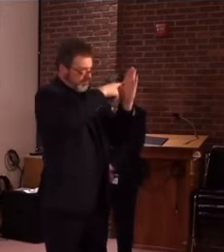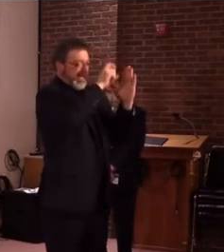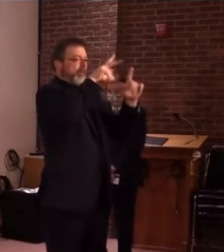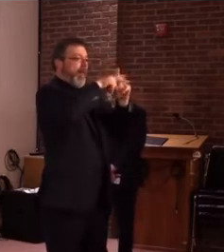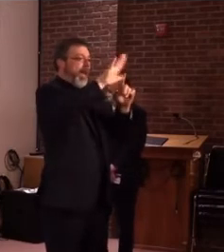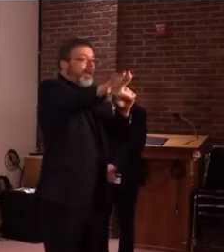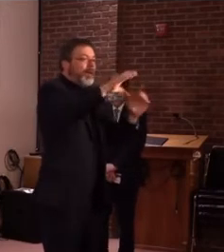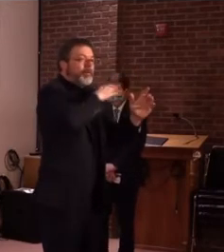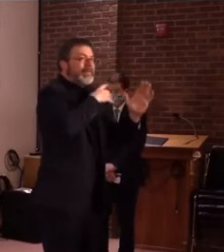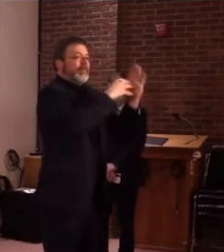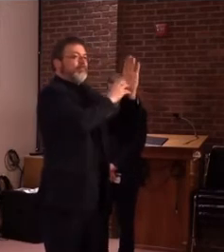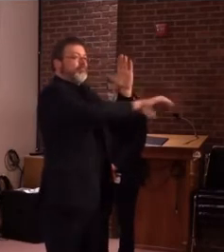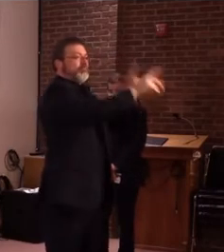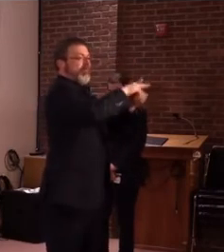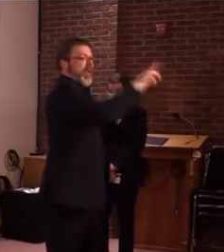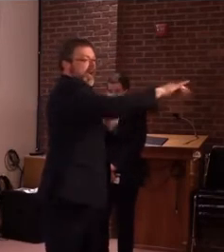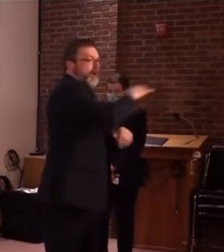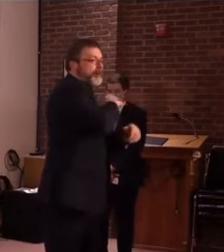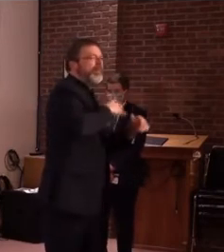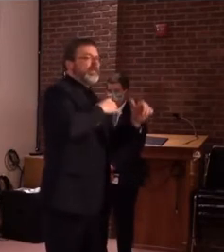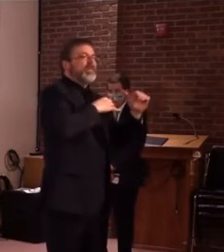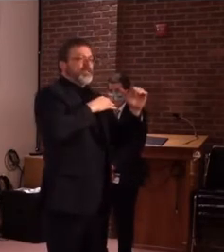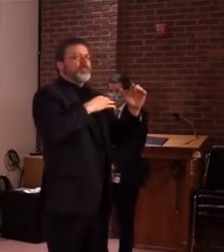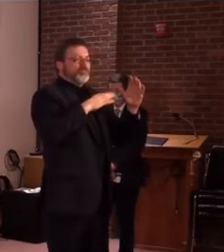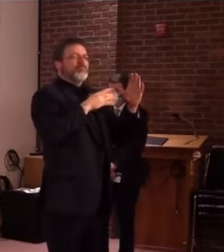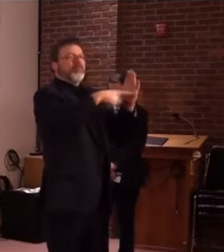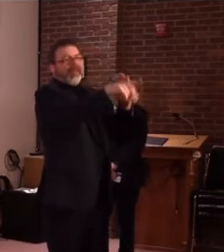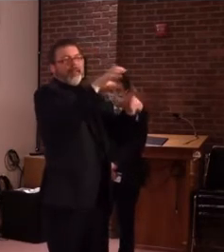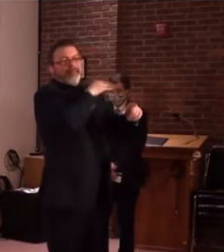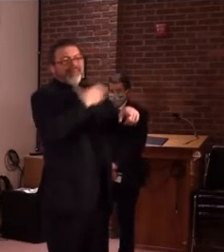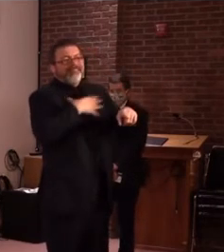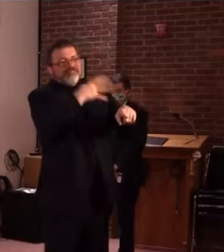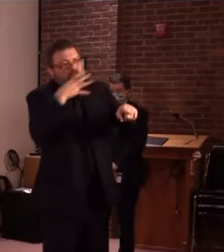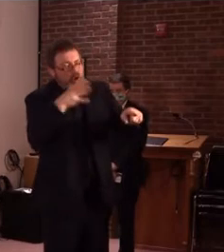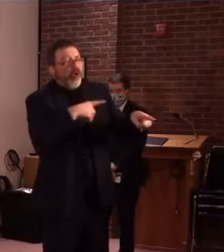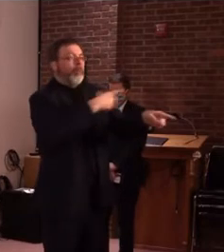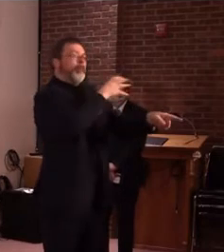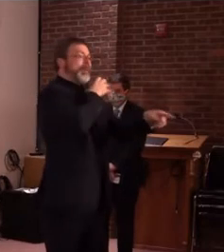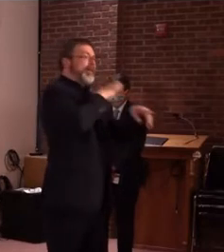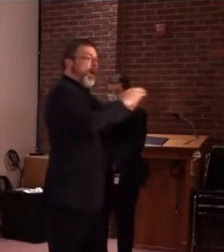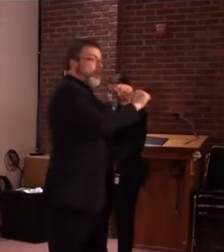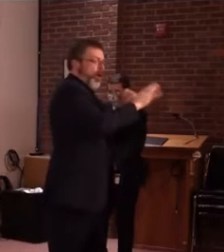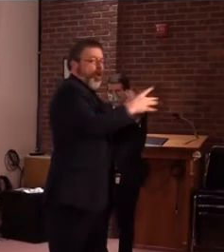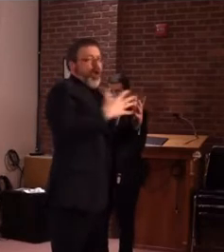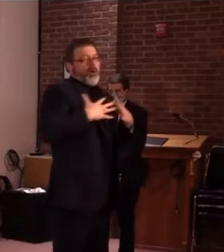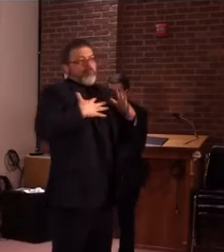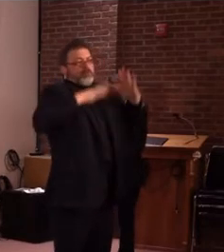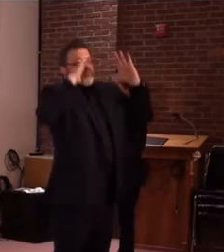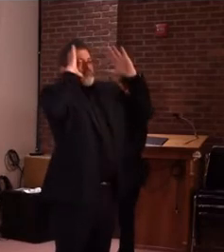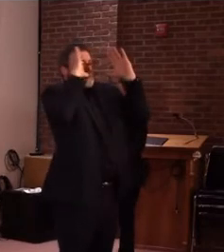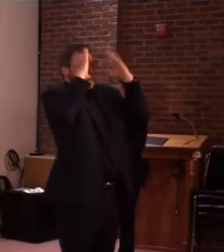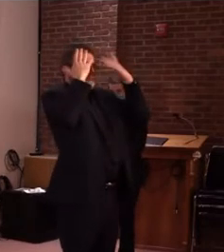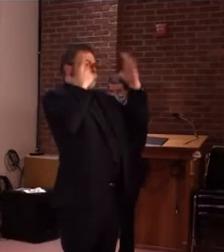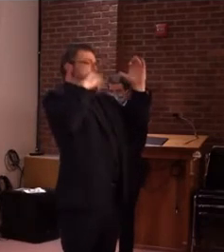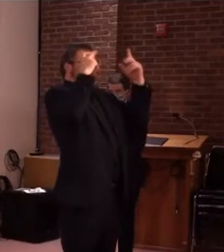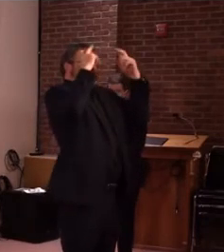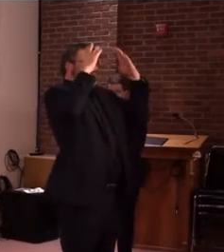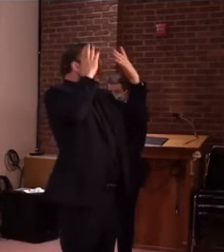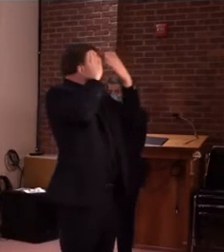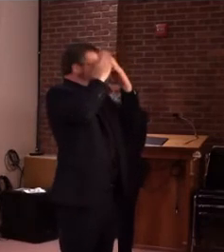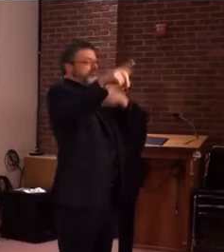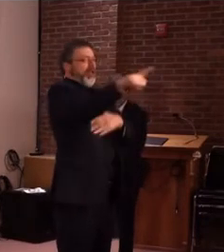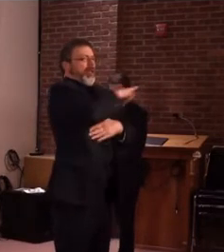up to them, how they handle this. From my perspective, the quicker the better. Ideally, it'd be within a